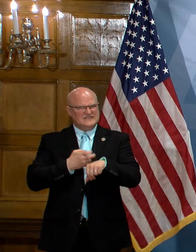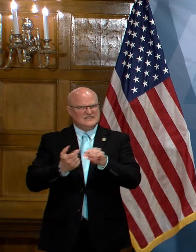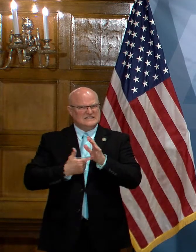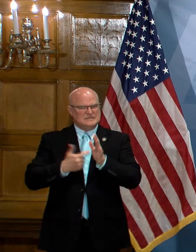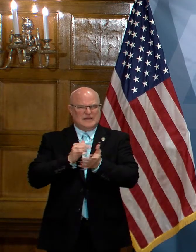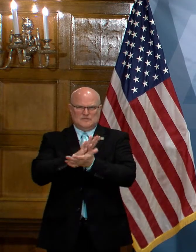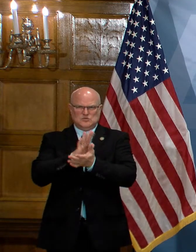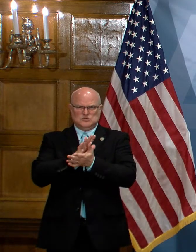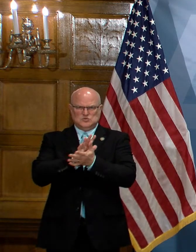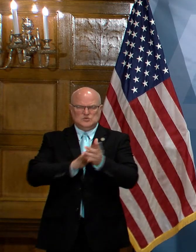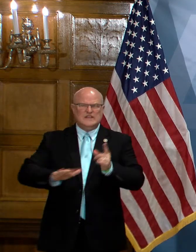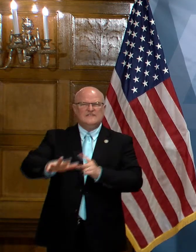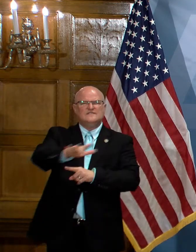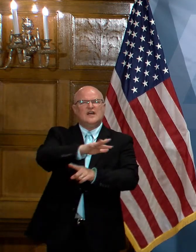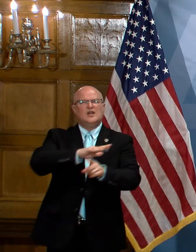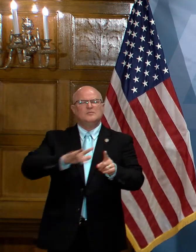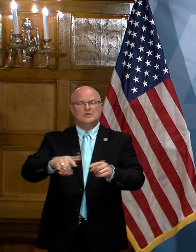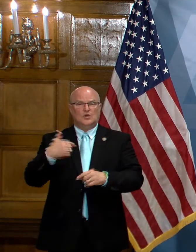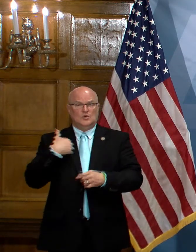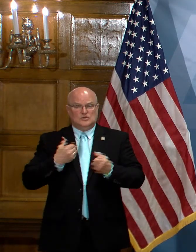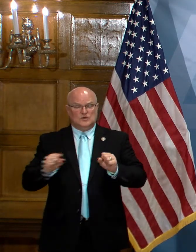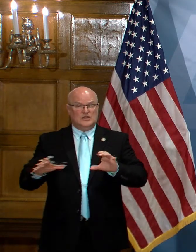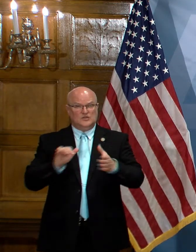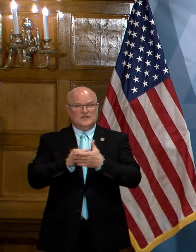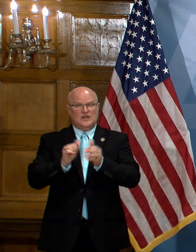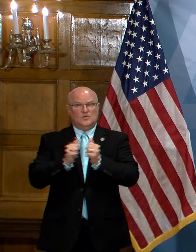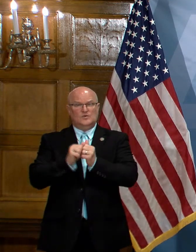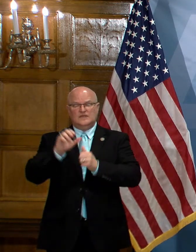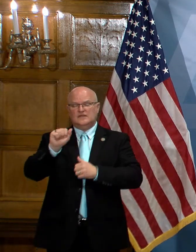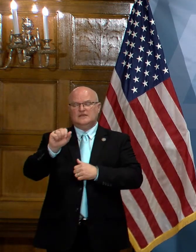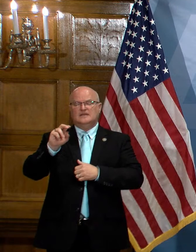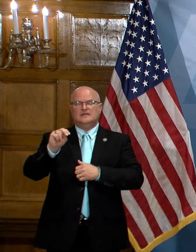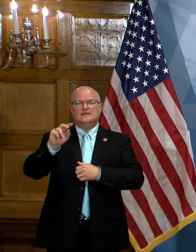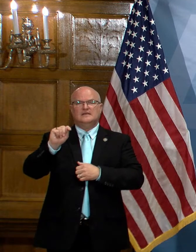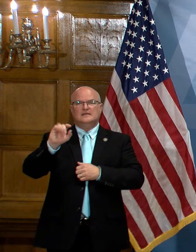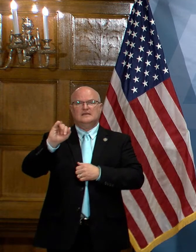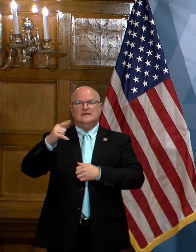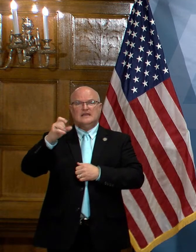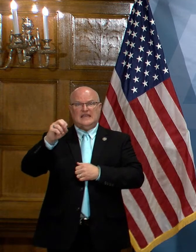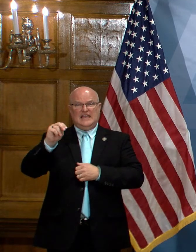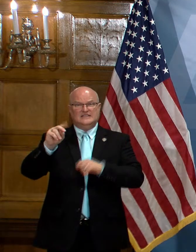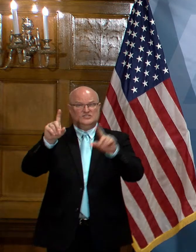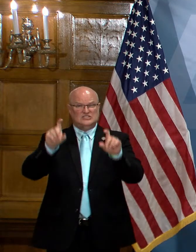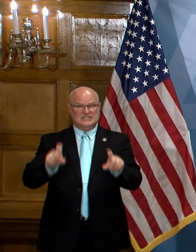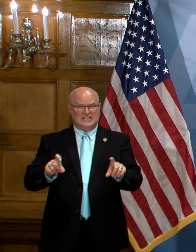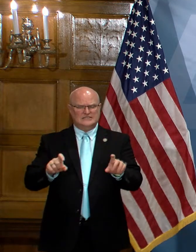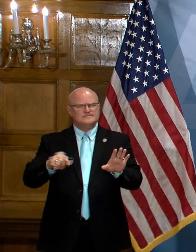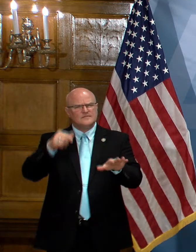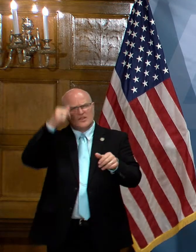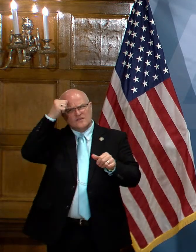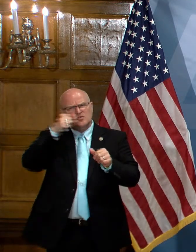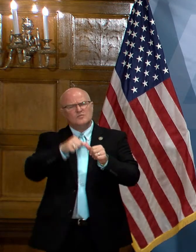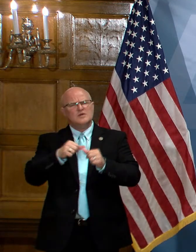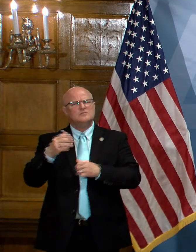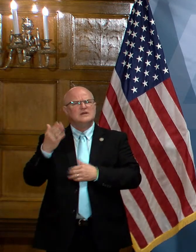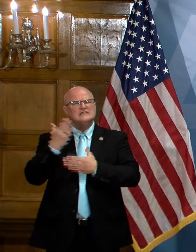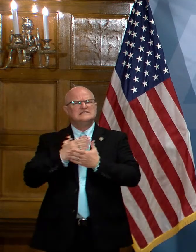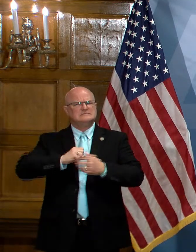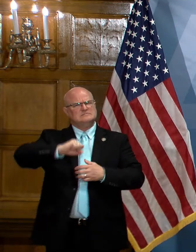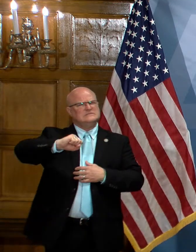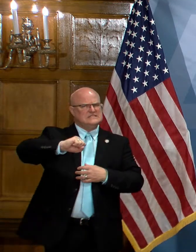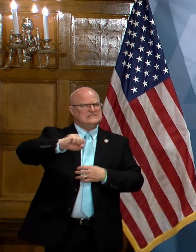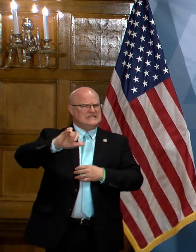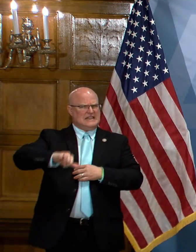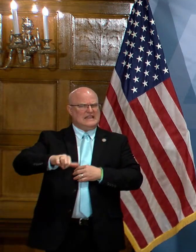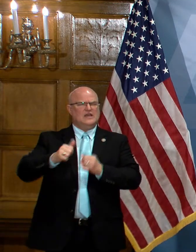in the school environment. We try to do that with our antigen test, if you remember, and there was some